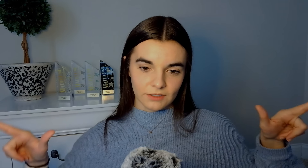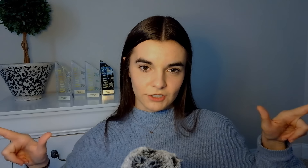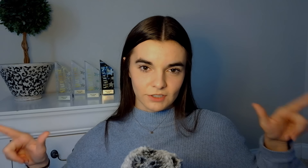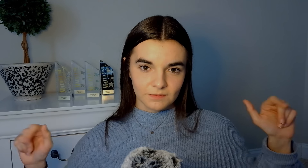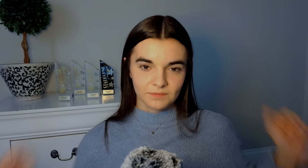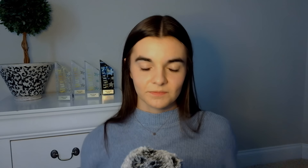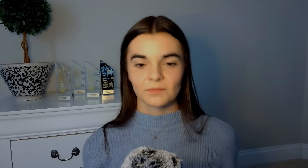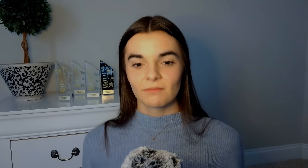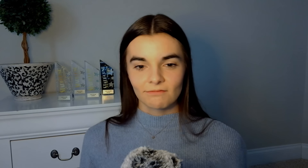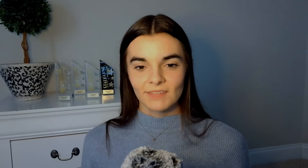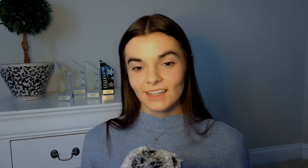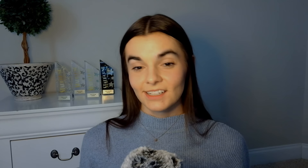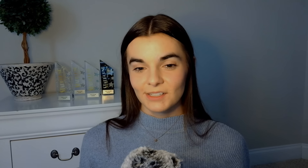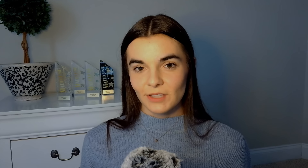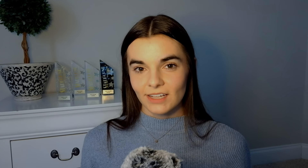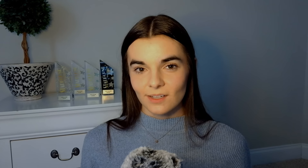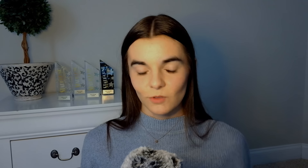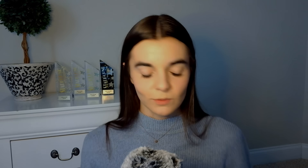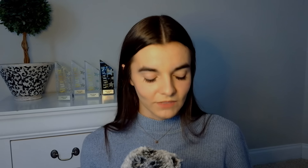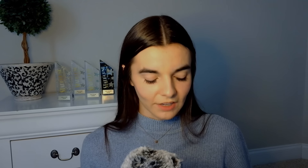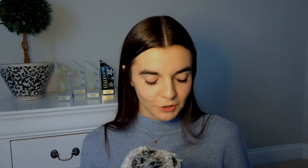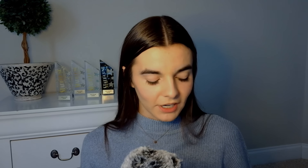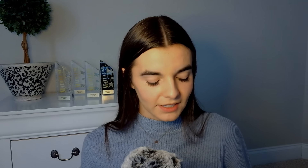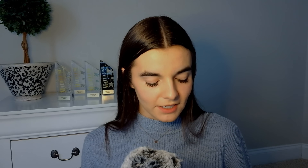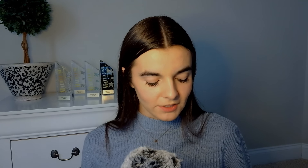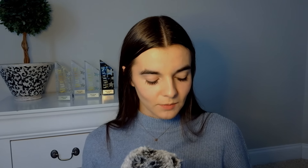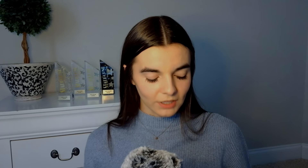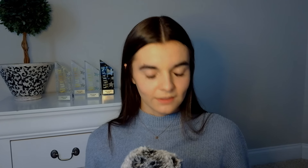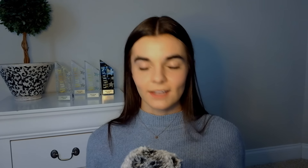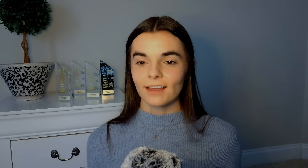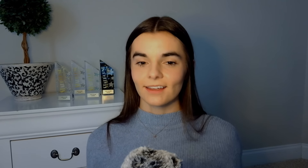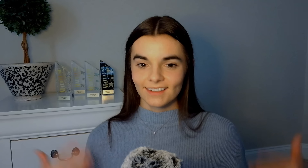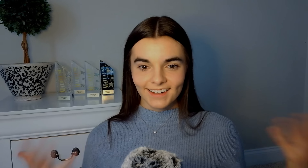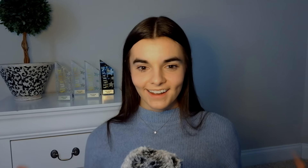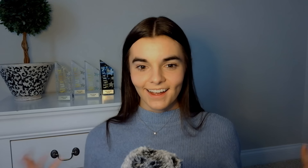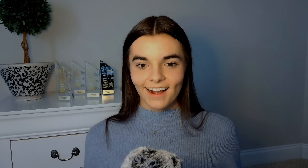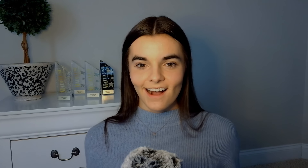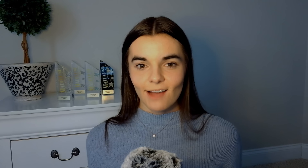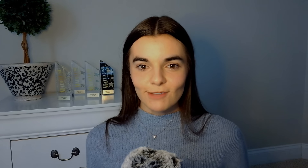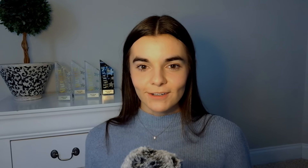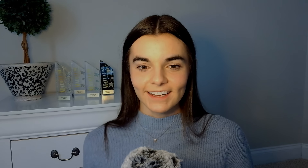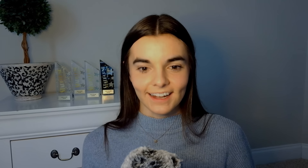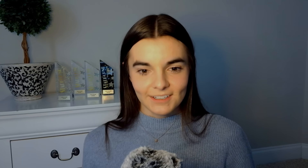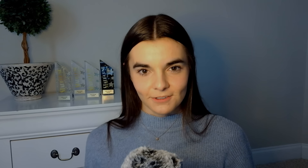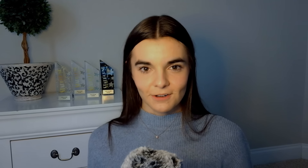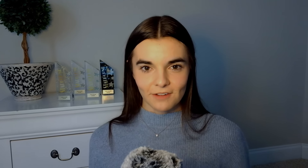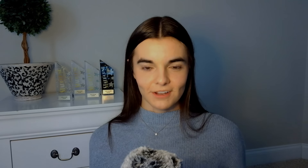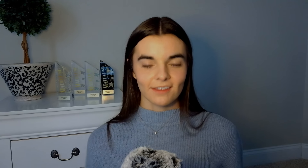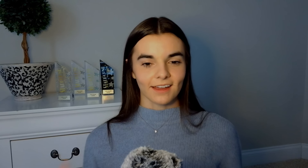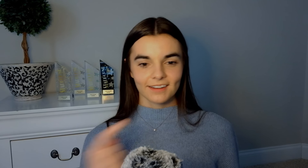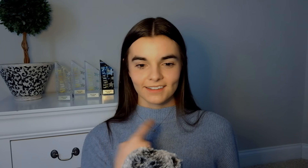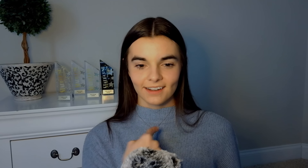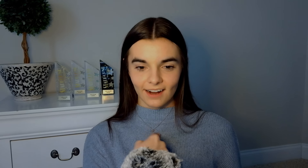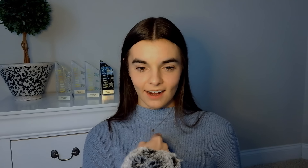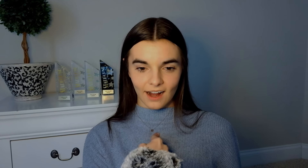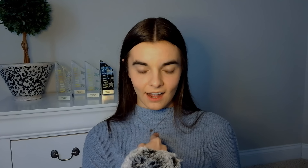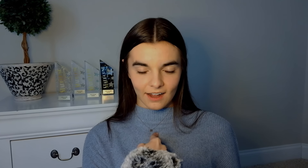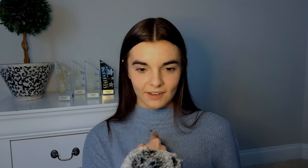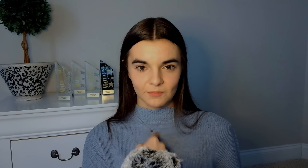Language. So that's helpful if you're trying to tell someone that, like, I'm learning, I don't know everything. I'm